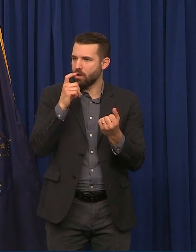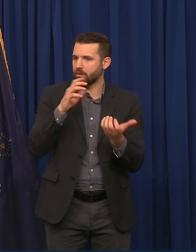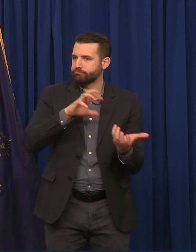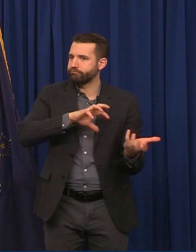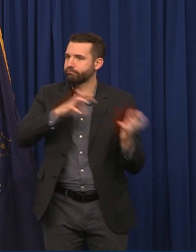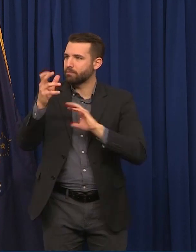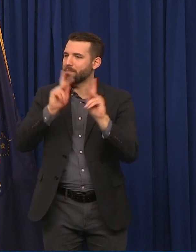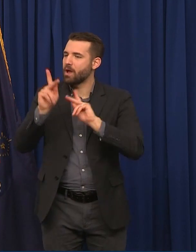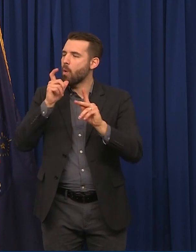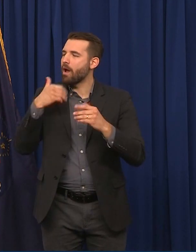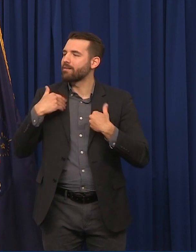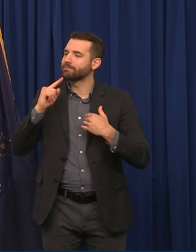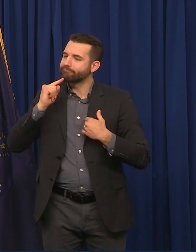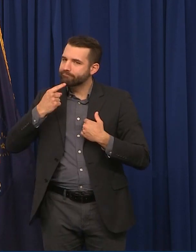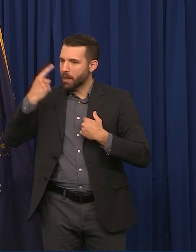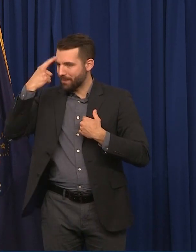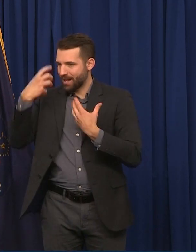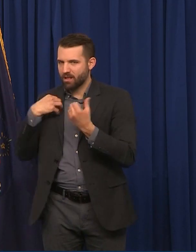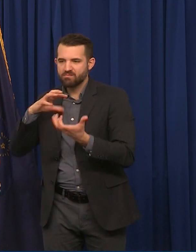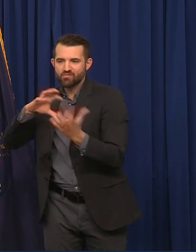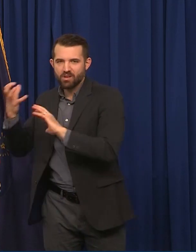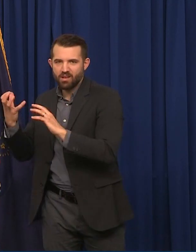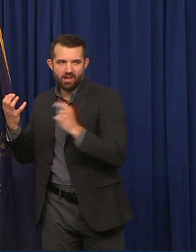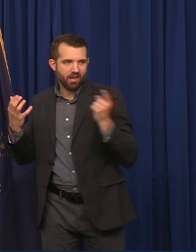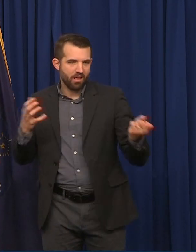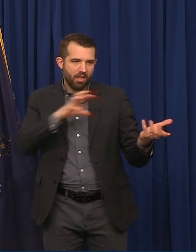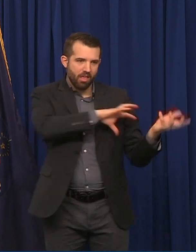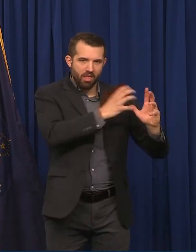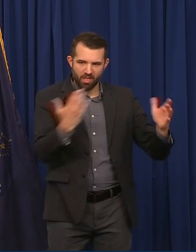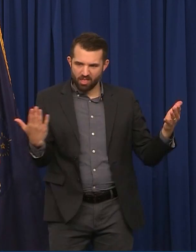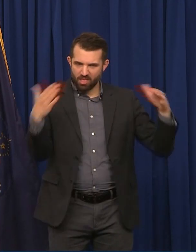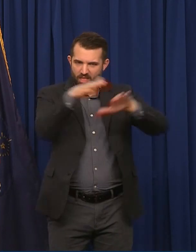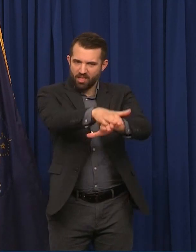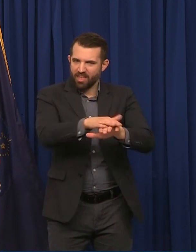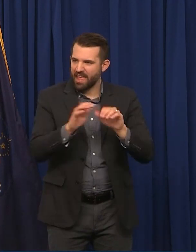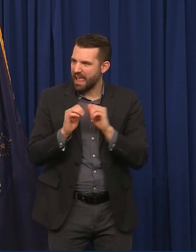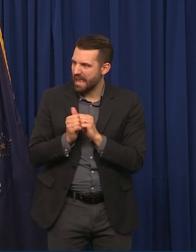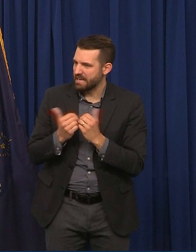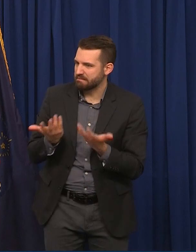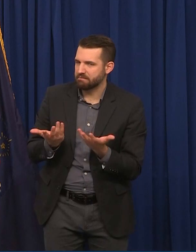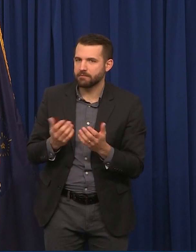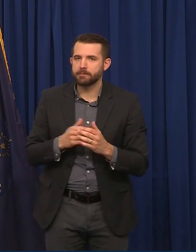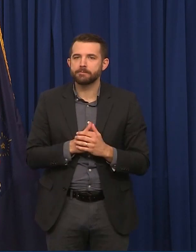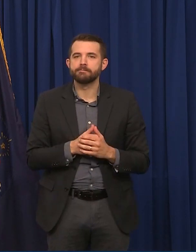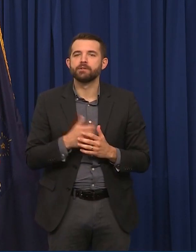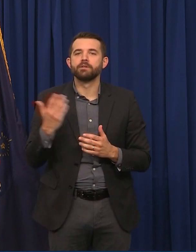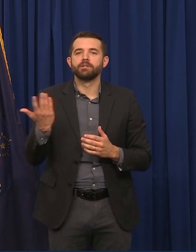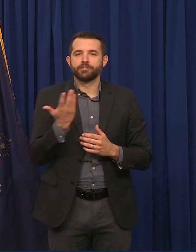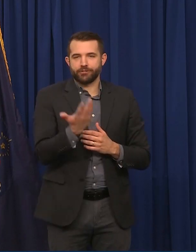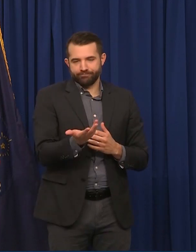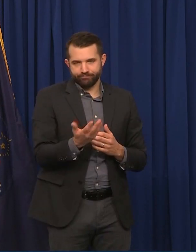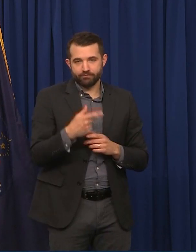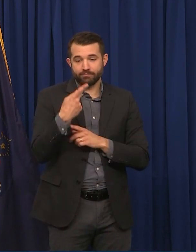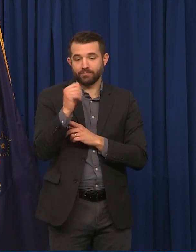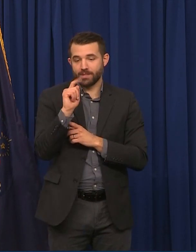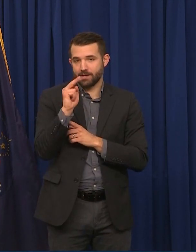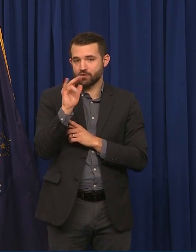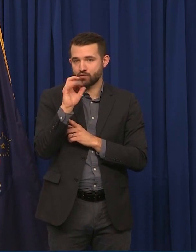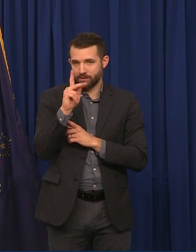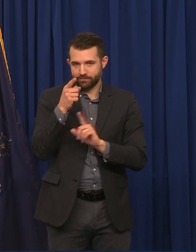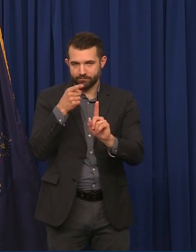and what role the state can play in hopefully avoiding that. So Patrick, your question is around